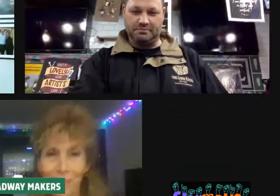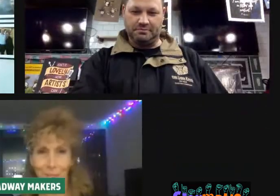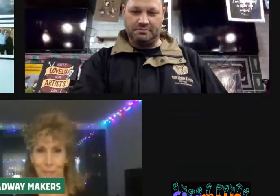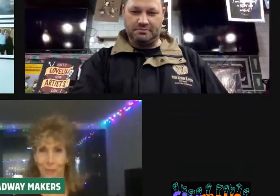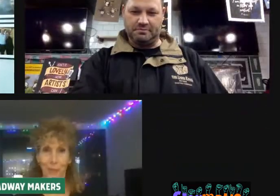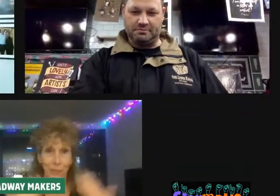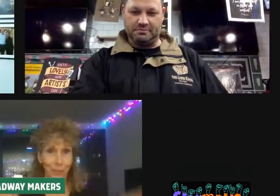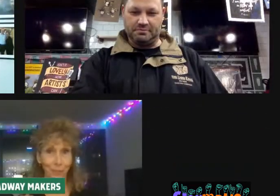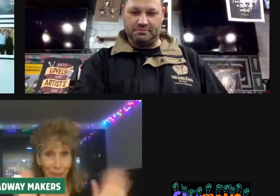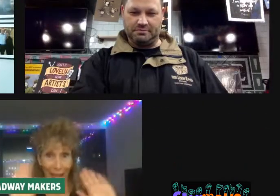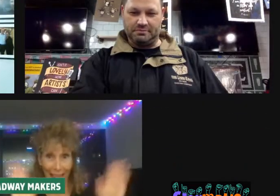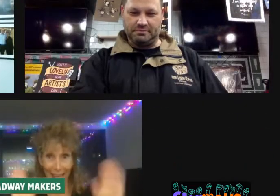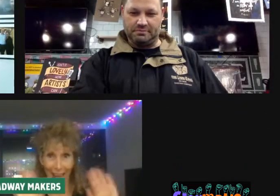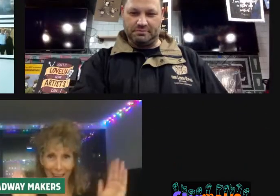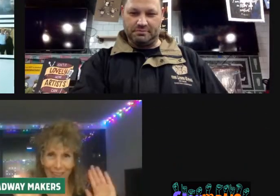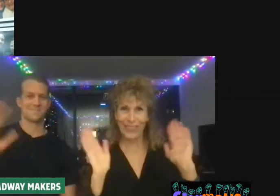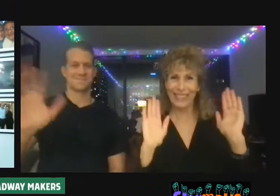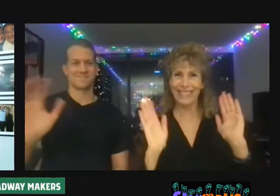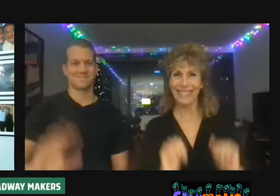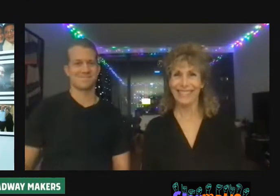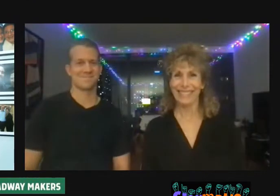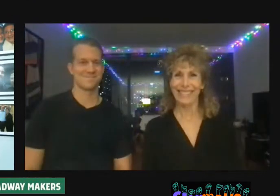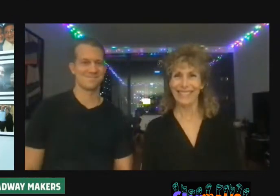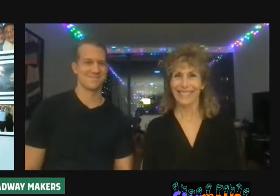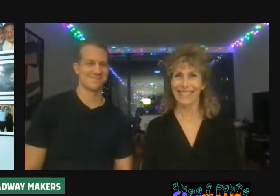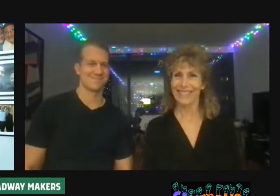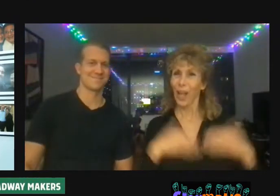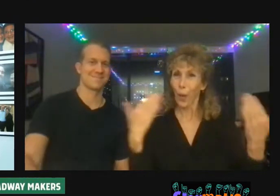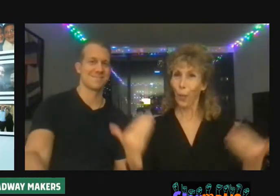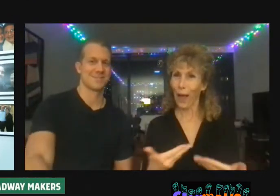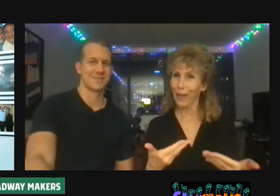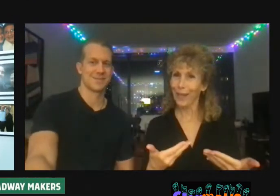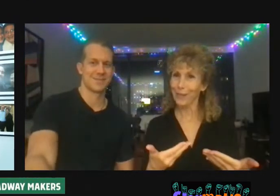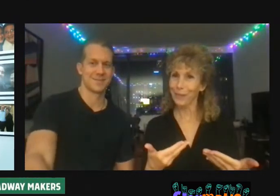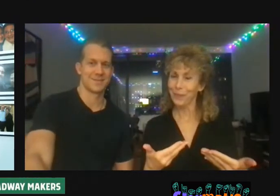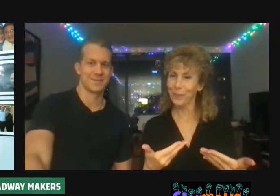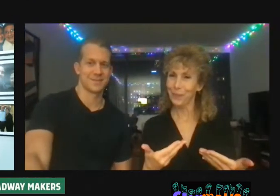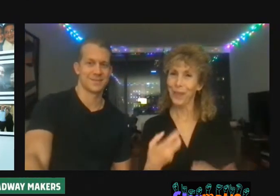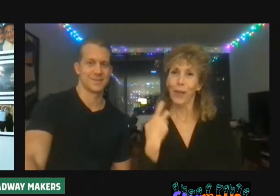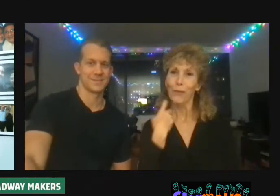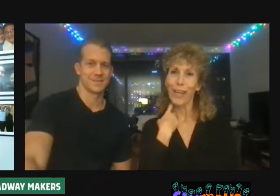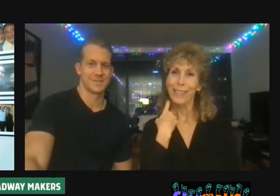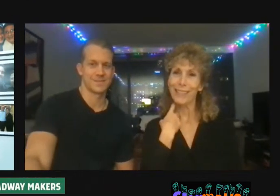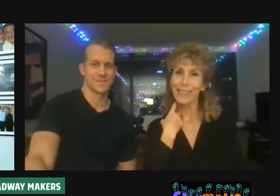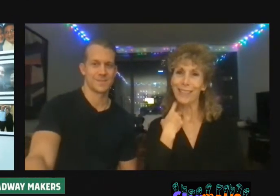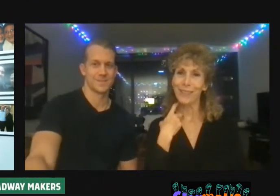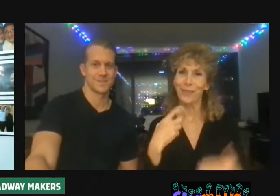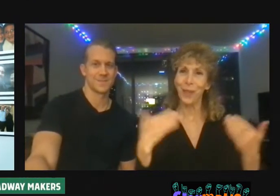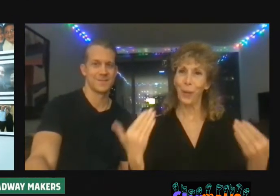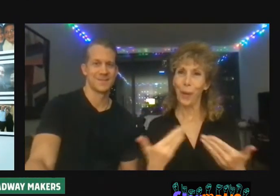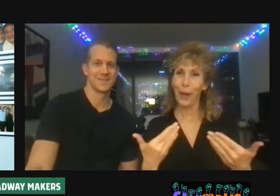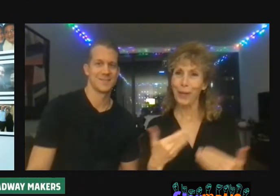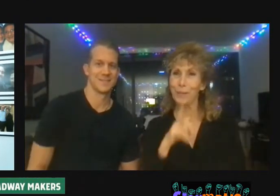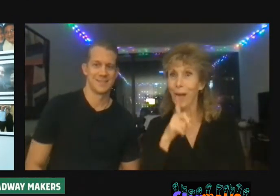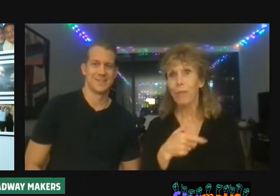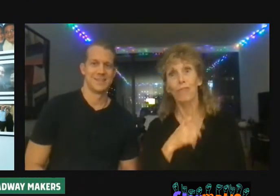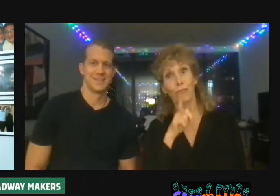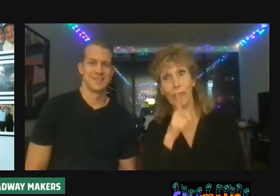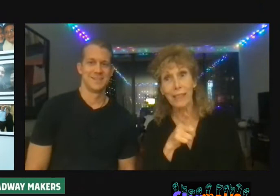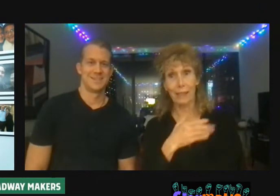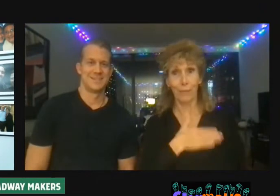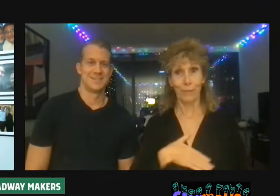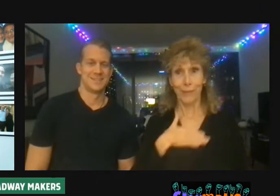Thank you so much and welcome, Russell. I am so pleased